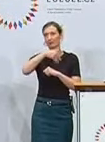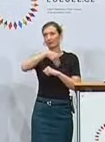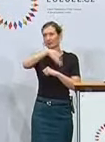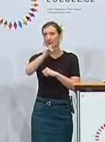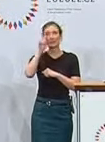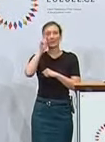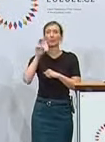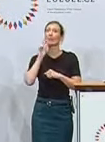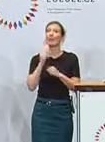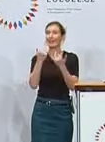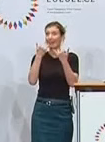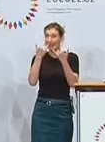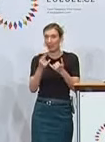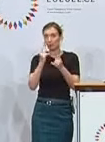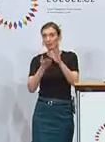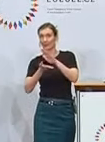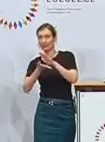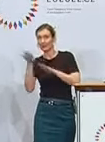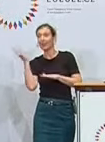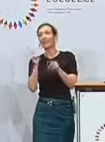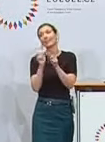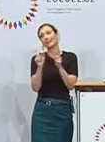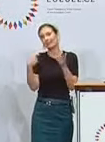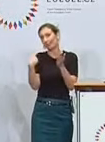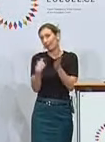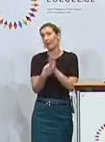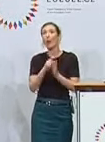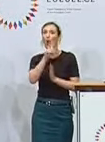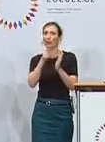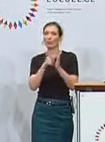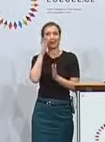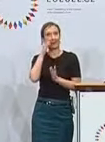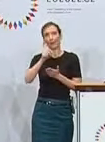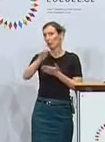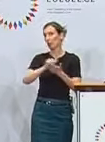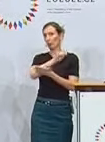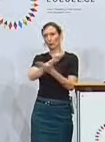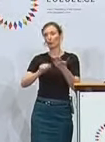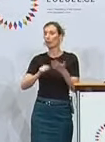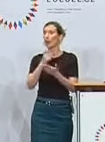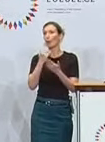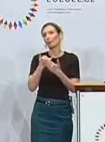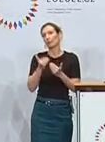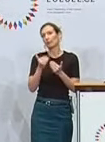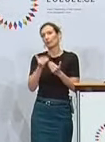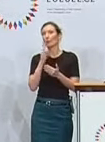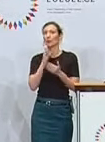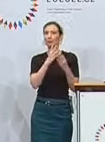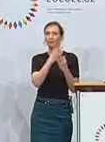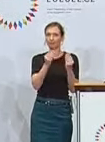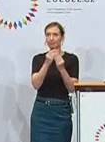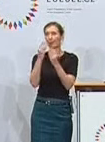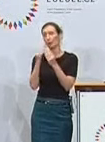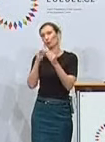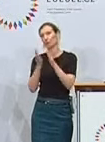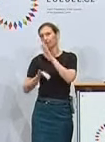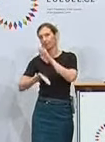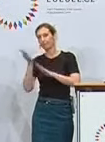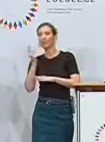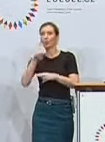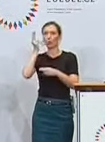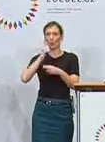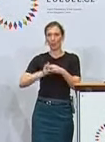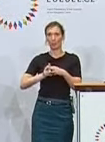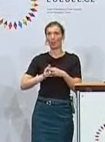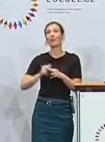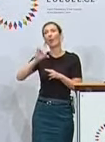leave about now. So he will just brief you on the results of the discussions and then we will probably have to run. And we will be